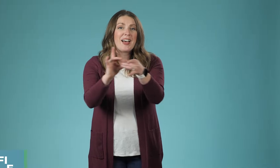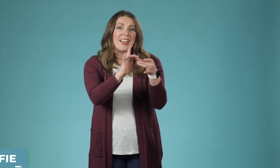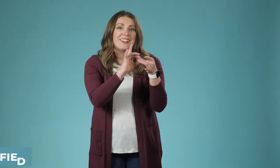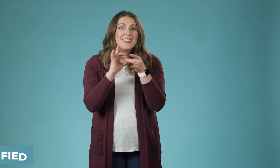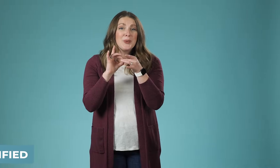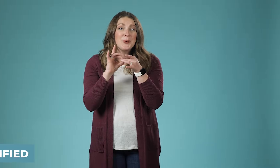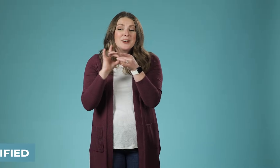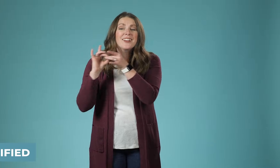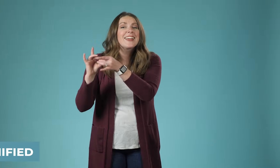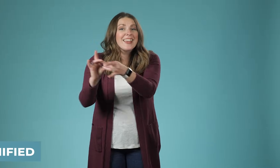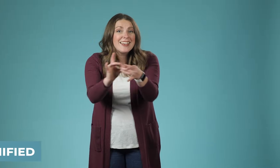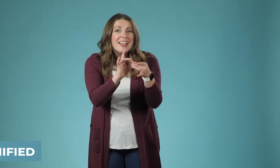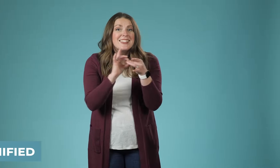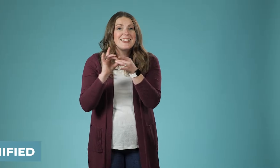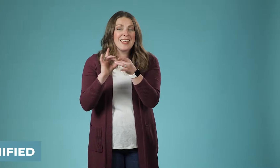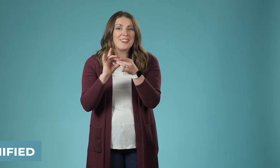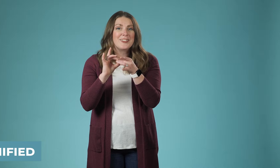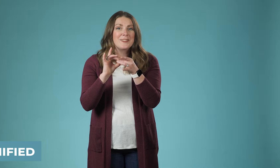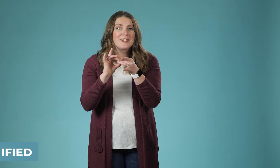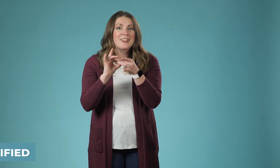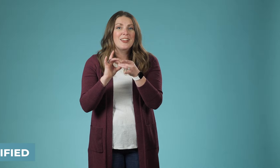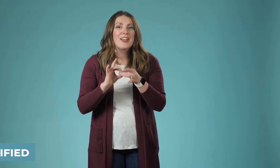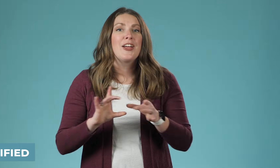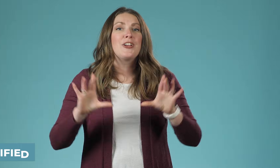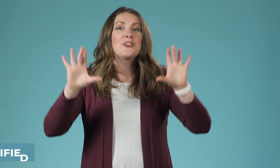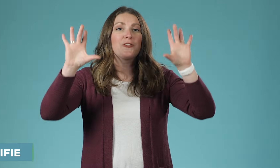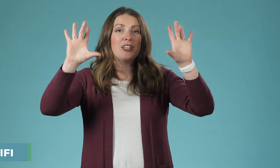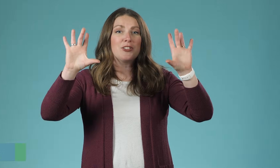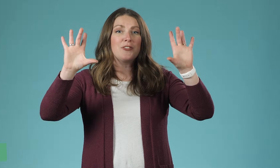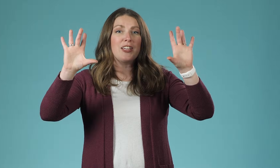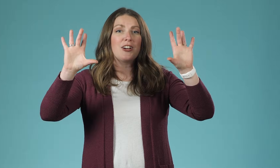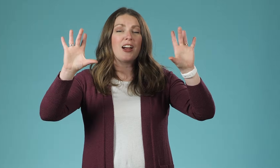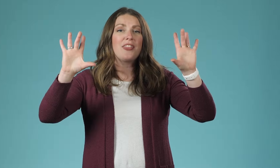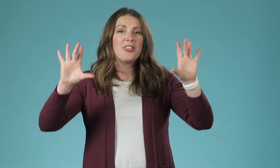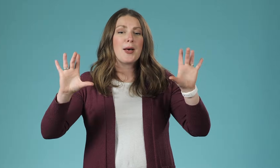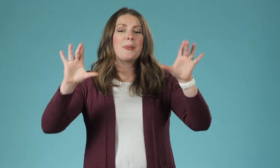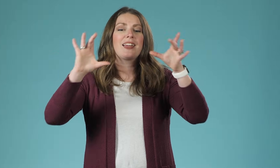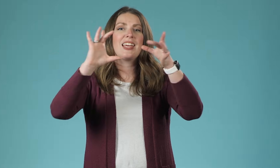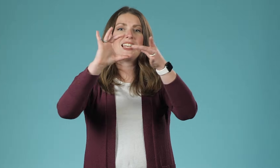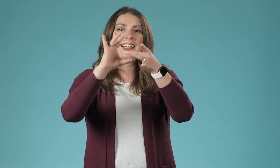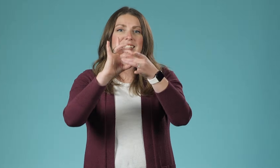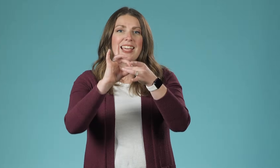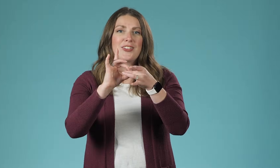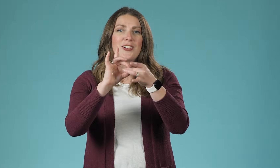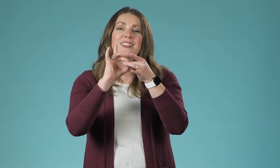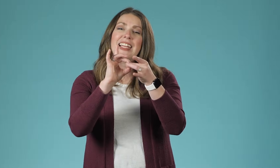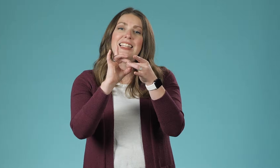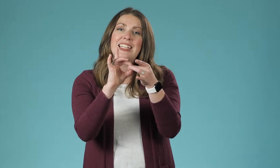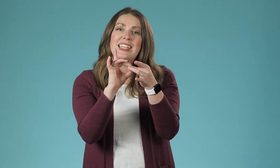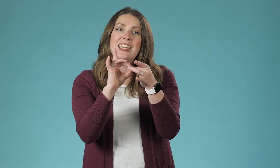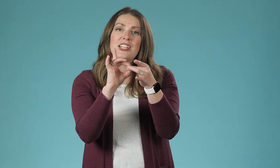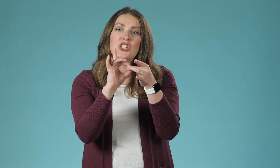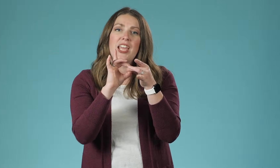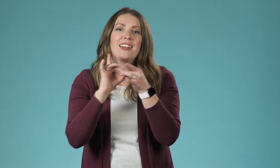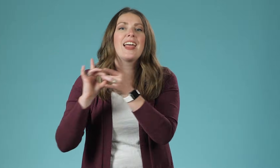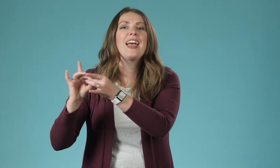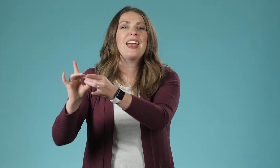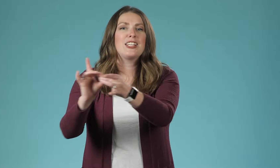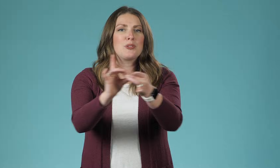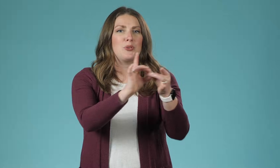Unified or connected together. Your feeler finger and thumb connect together like linking in a chain, and it's